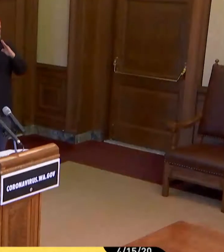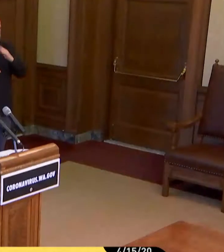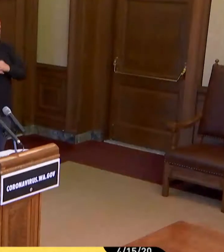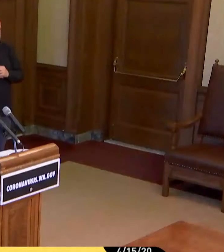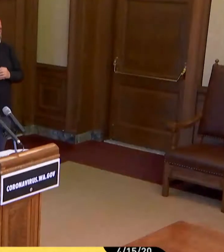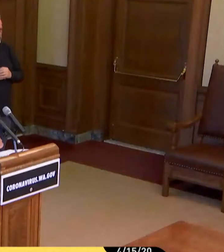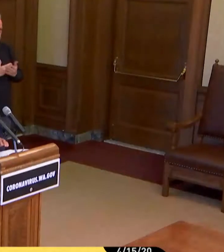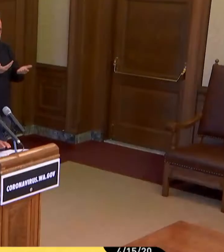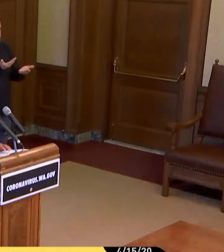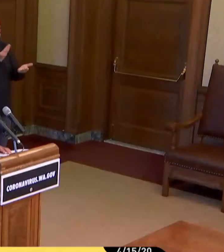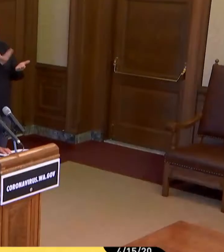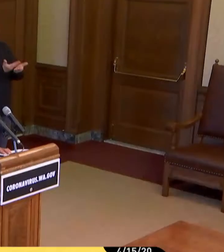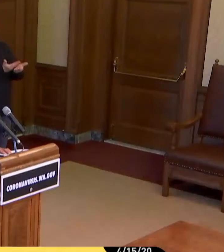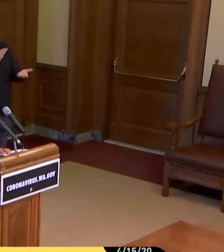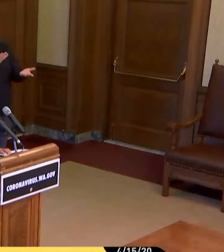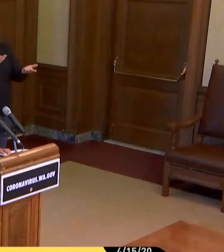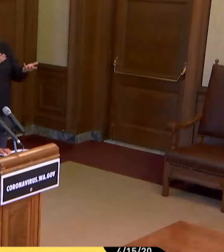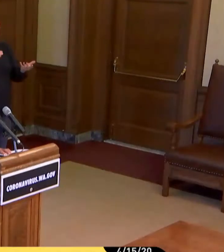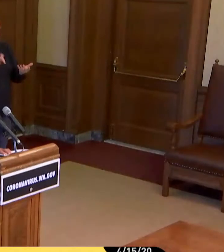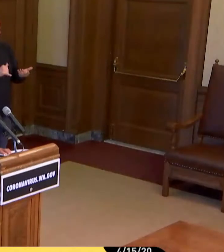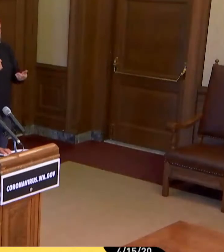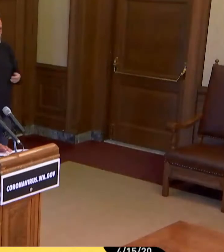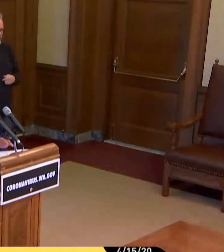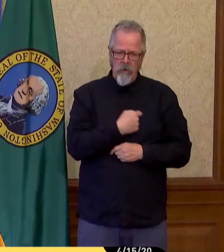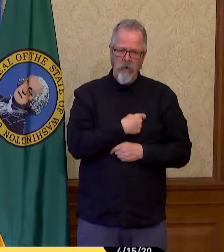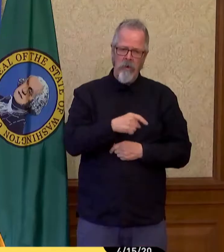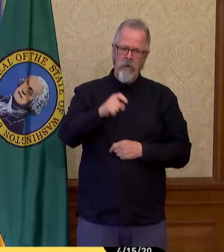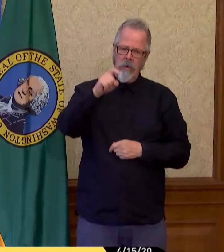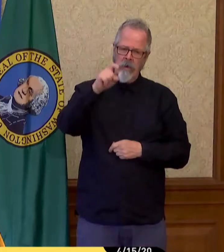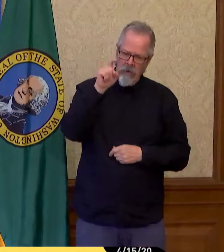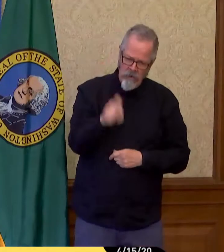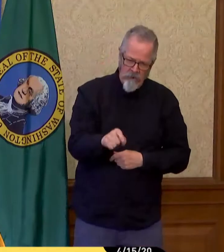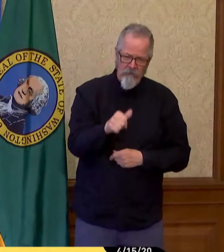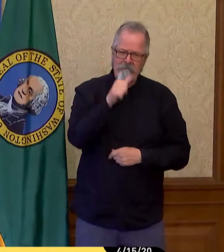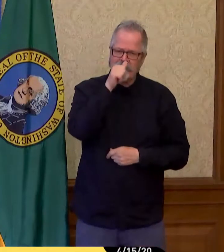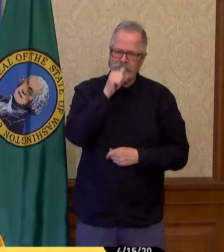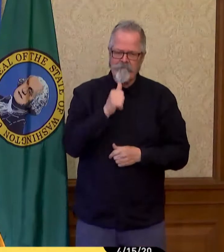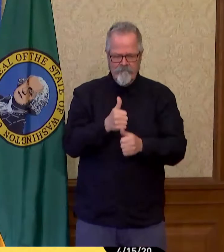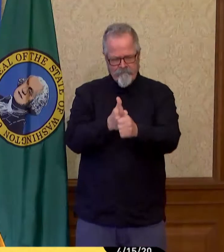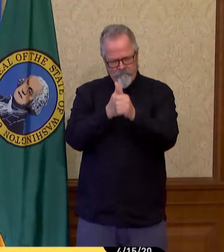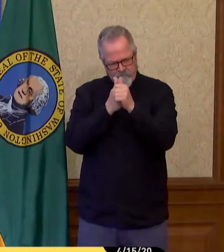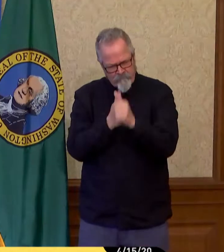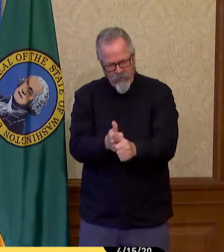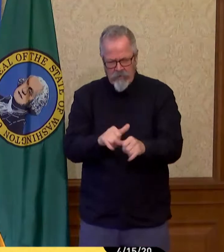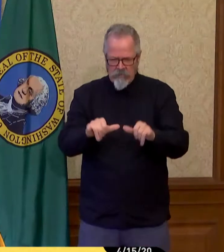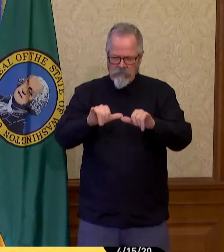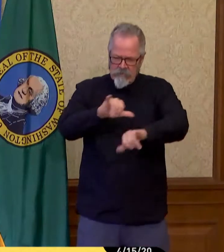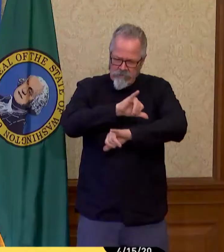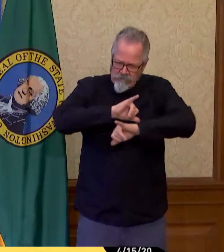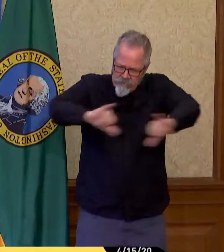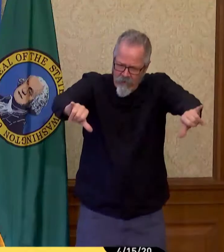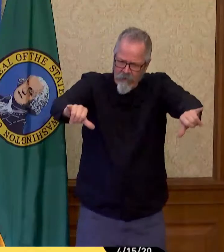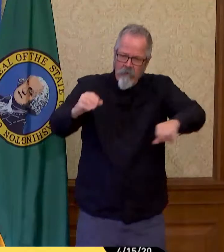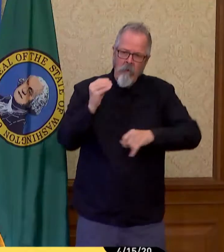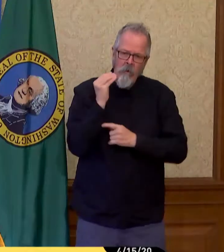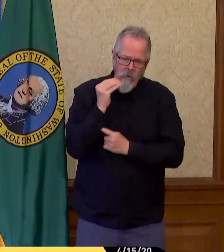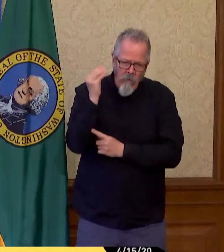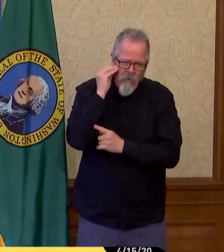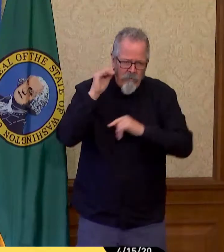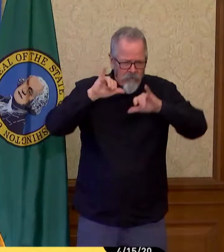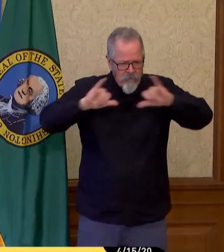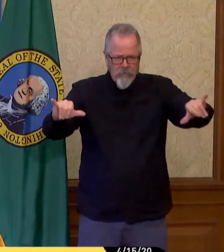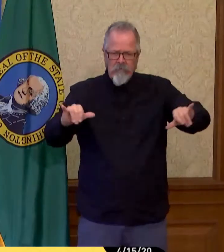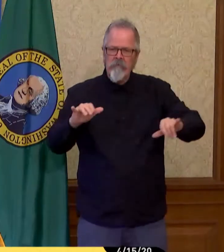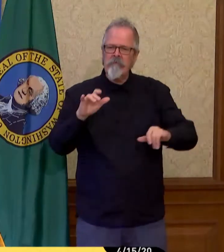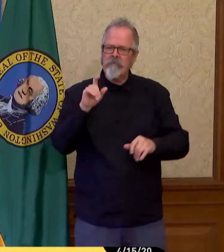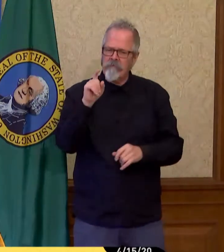remain committed for some period of time to this social distancing strategy. Now, this is